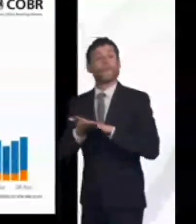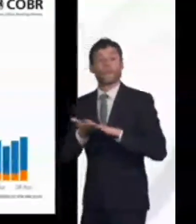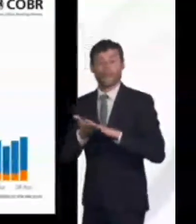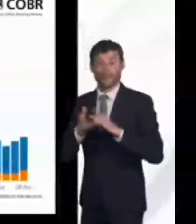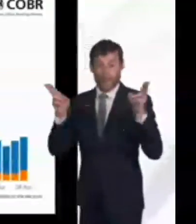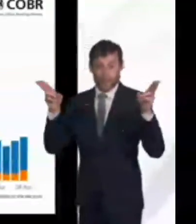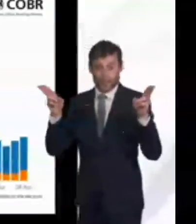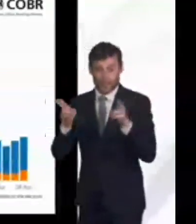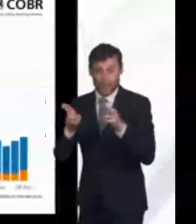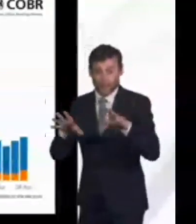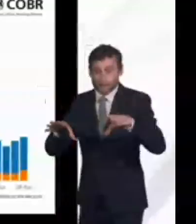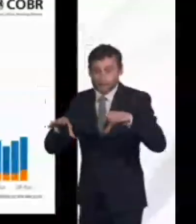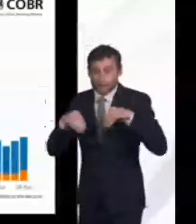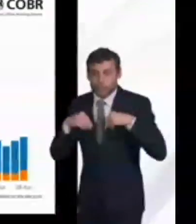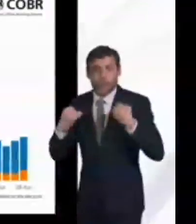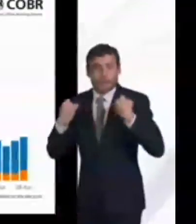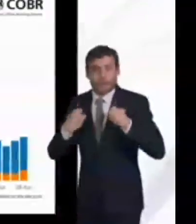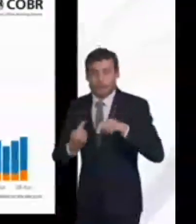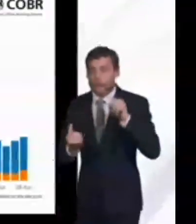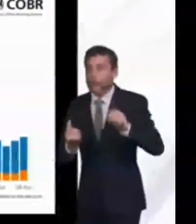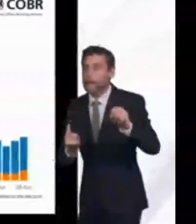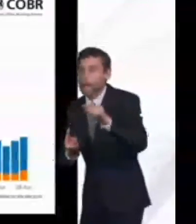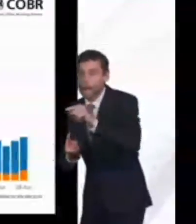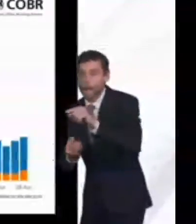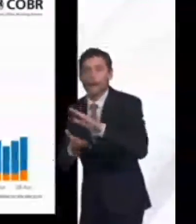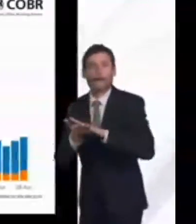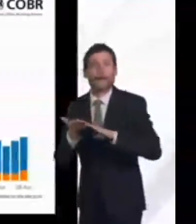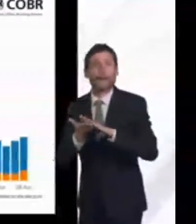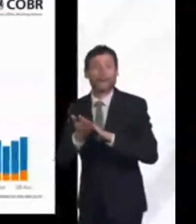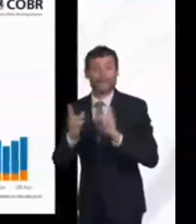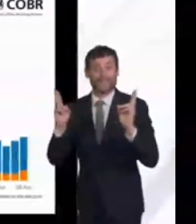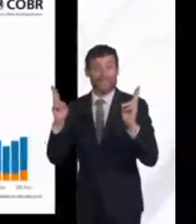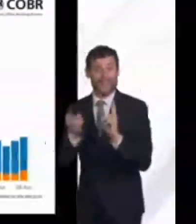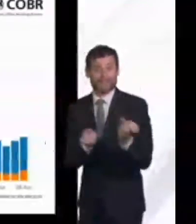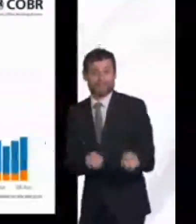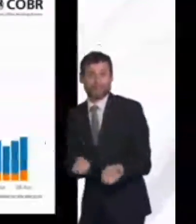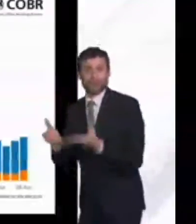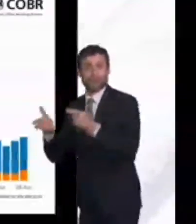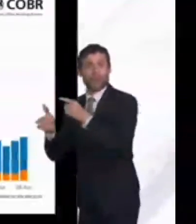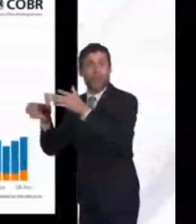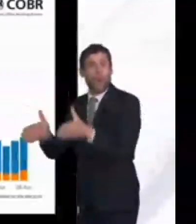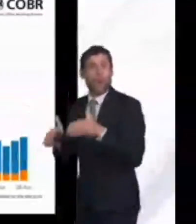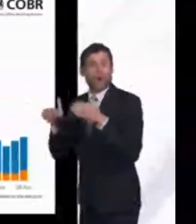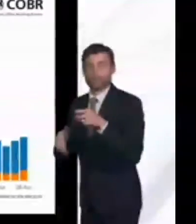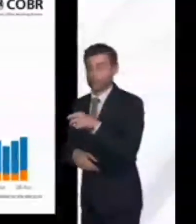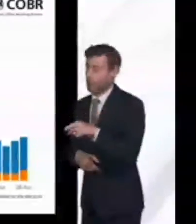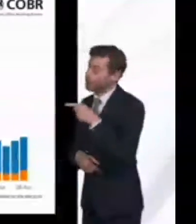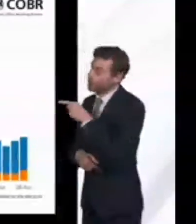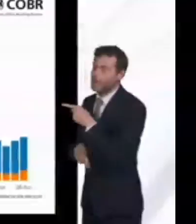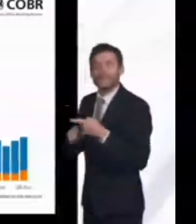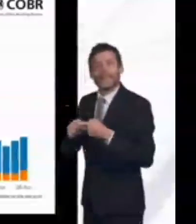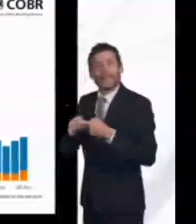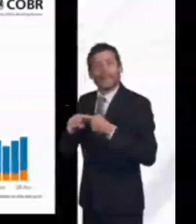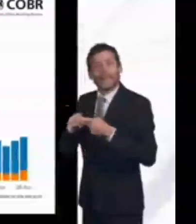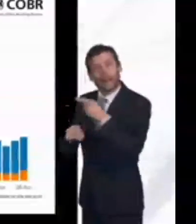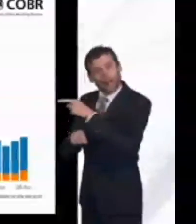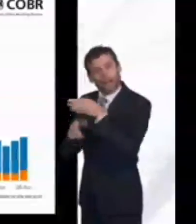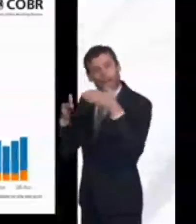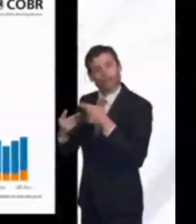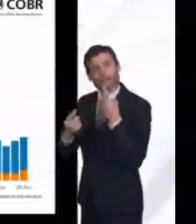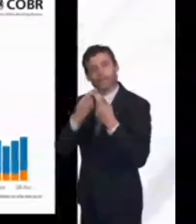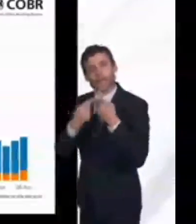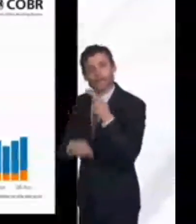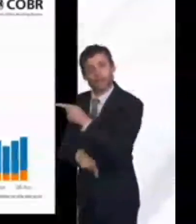for COVID, and this is the NHS data, so this is England only data, but what you can see here in the blue is inpatients